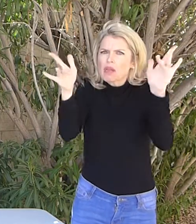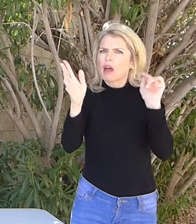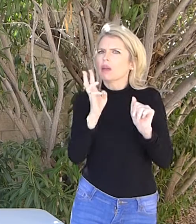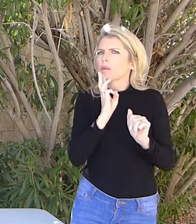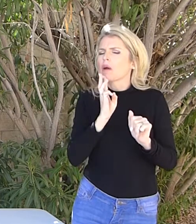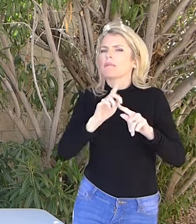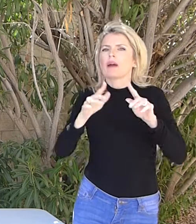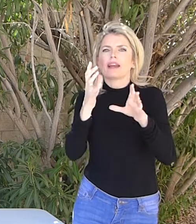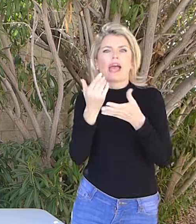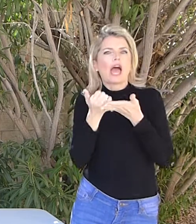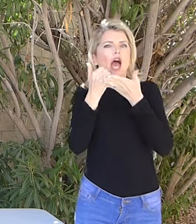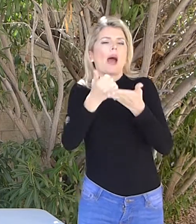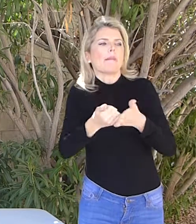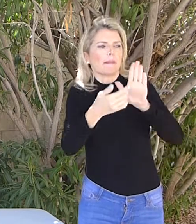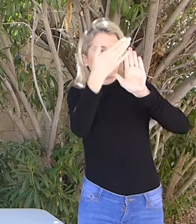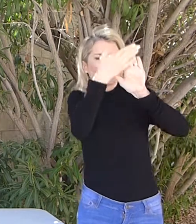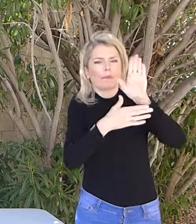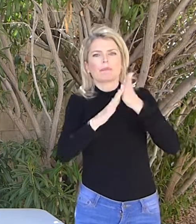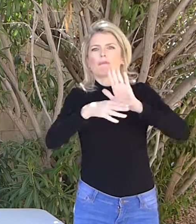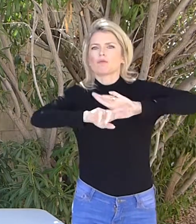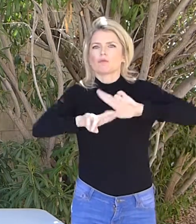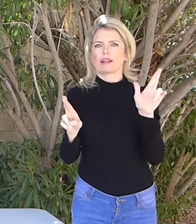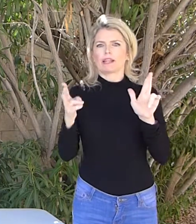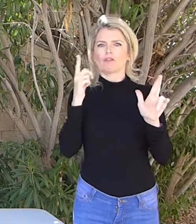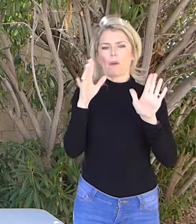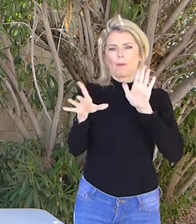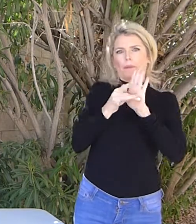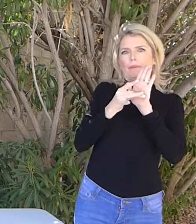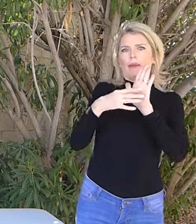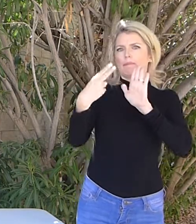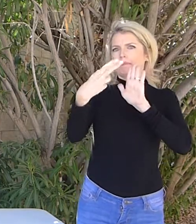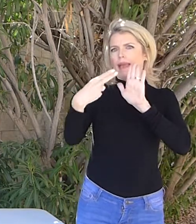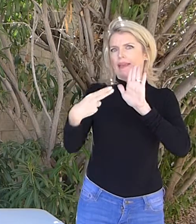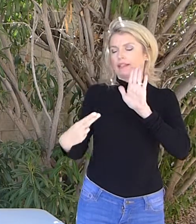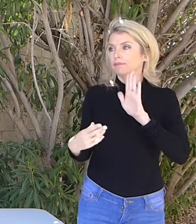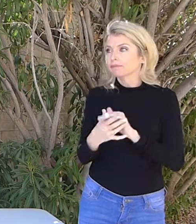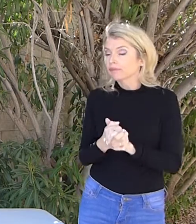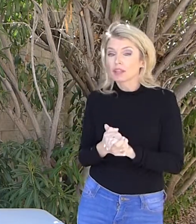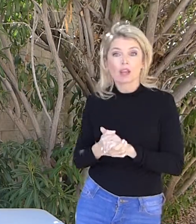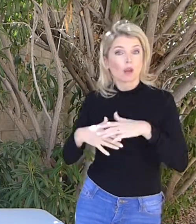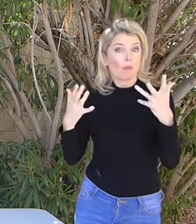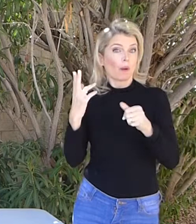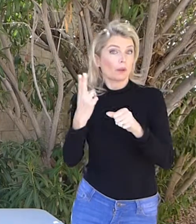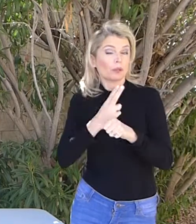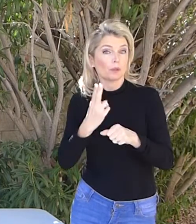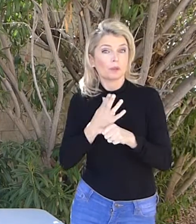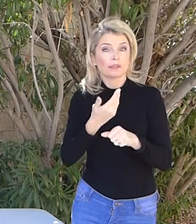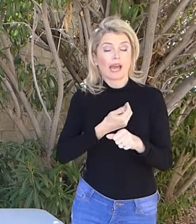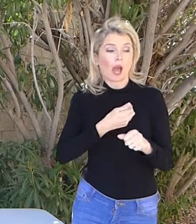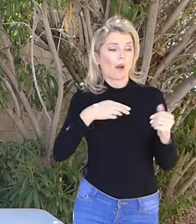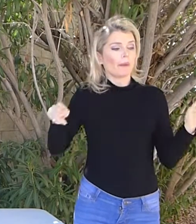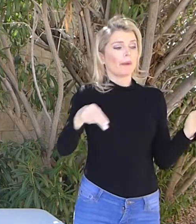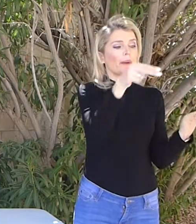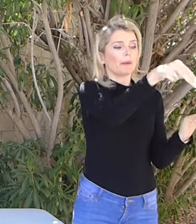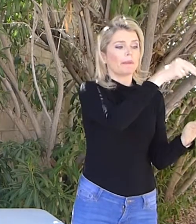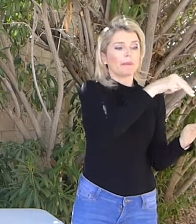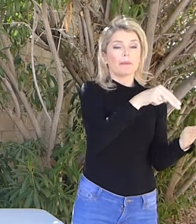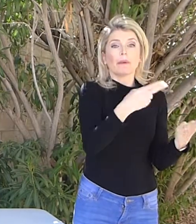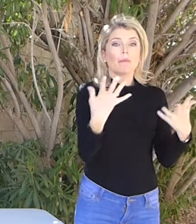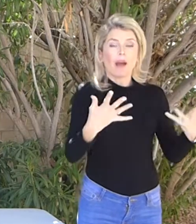ready. Okay. For our palettes today, we're just going to be using good old